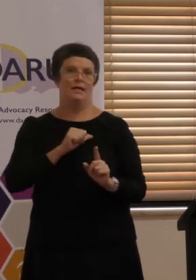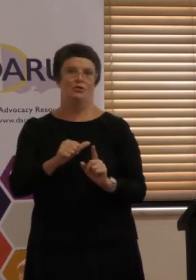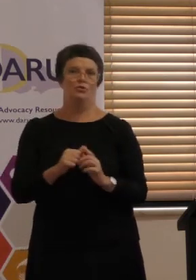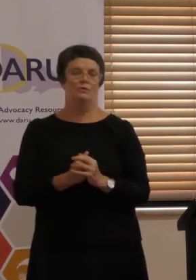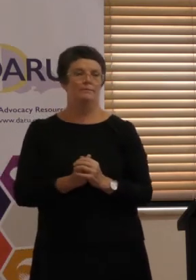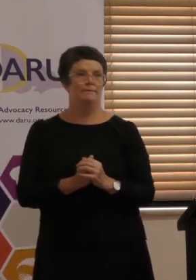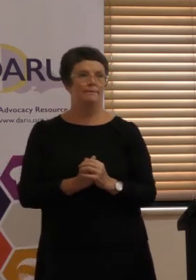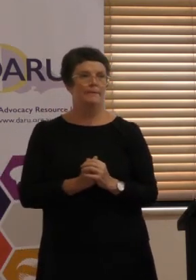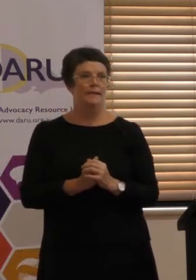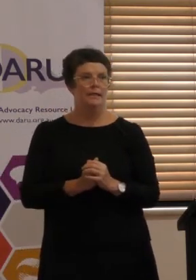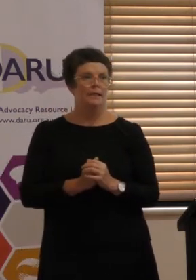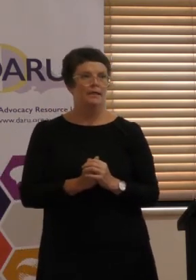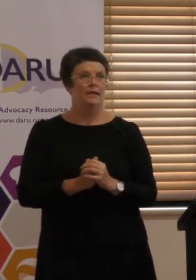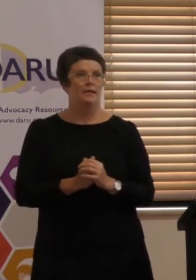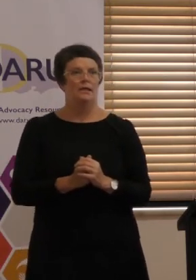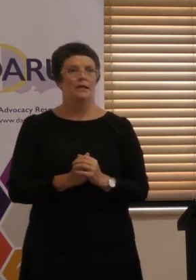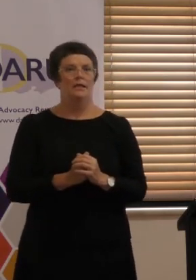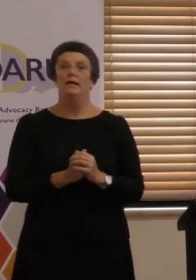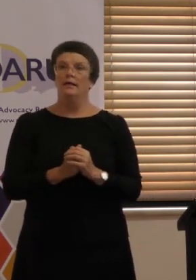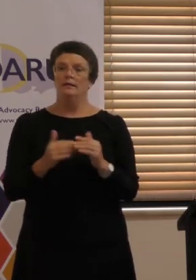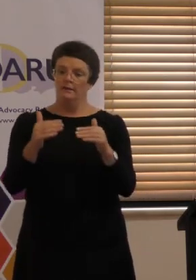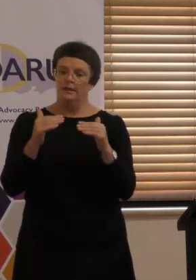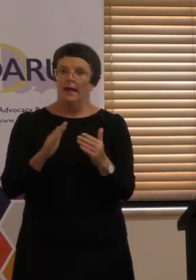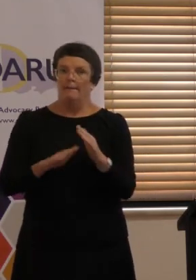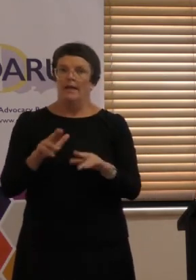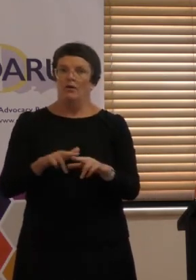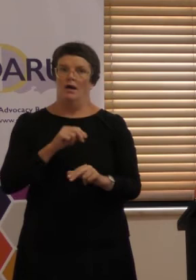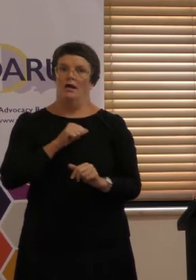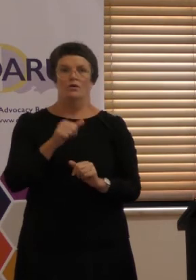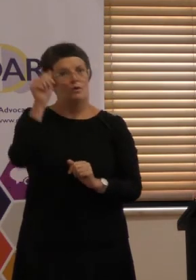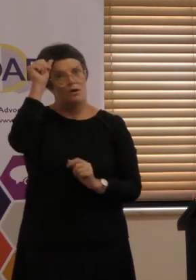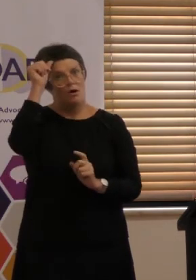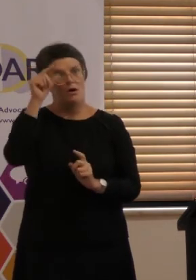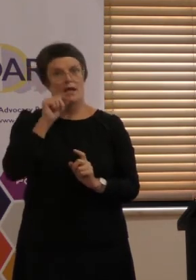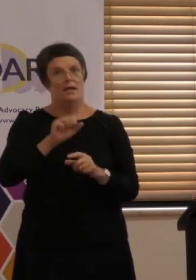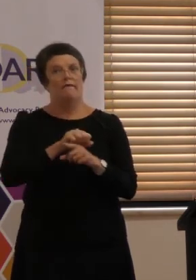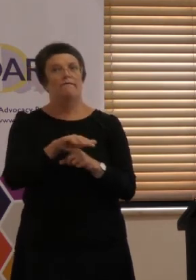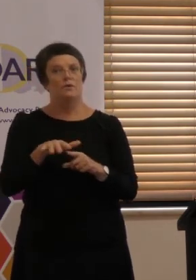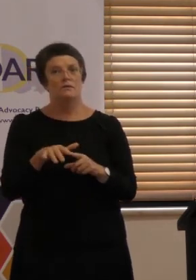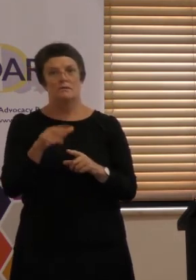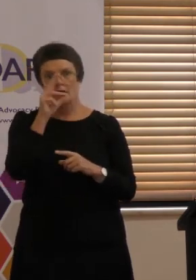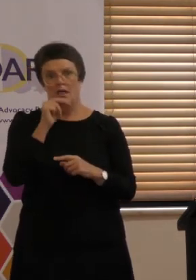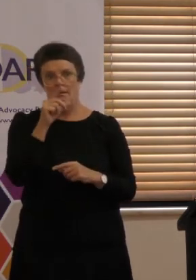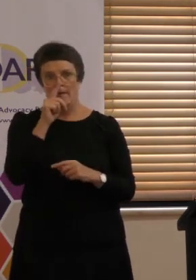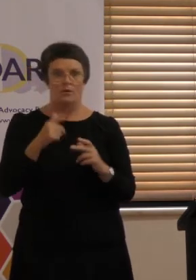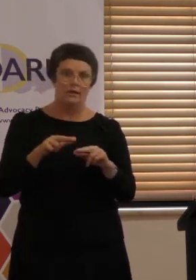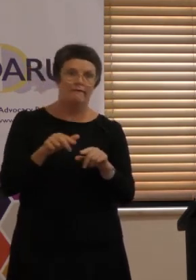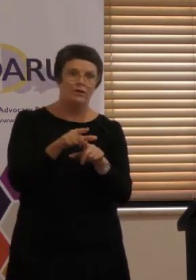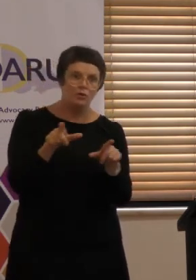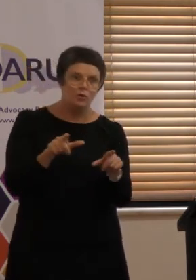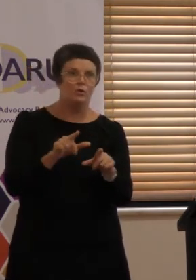So we also know that the attitudes of parents can be a factor in the lives of young people. Anyone in this room who has raised a